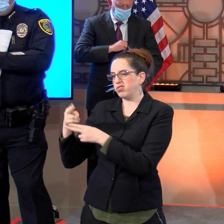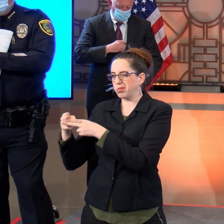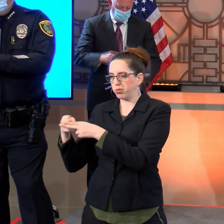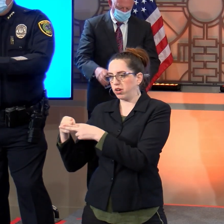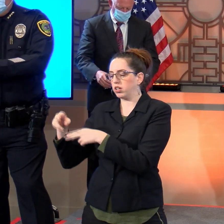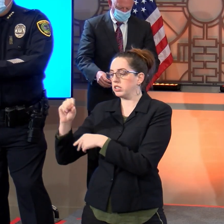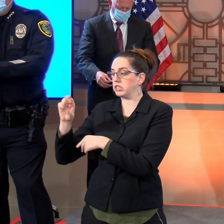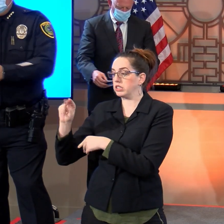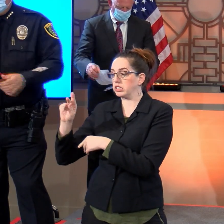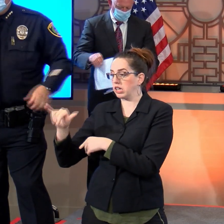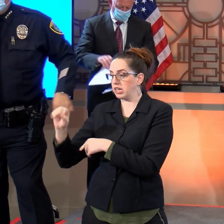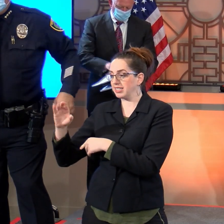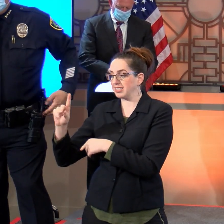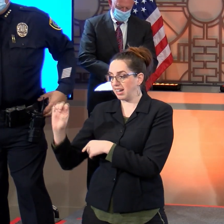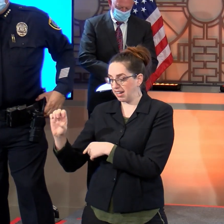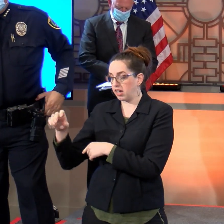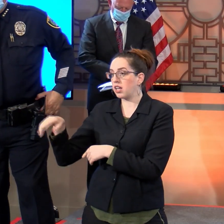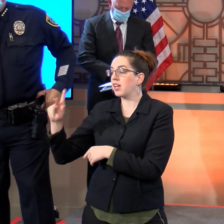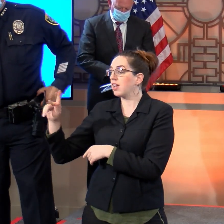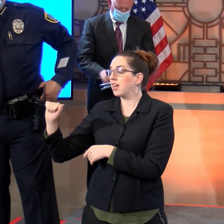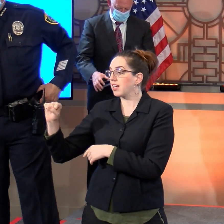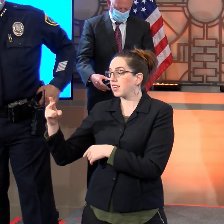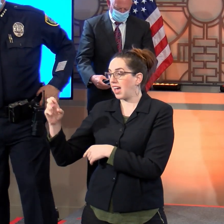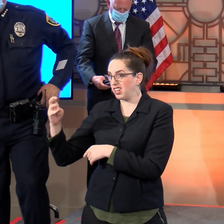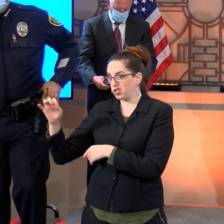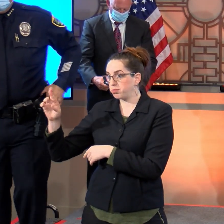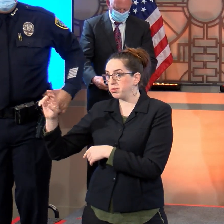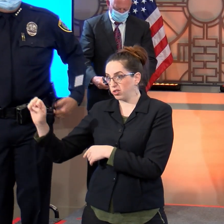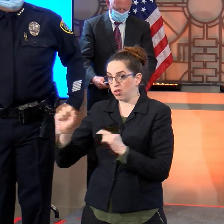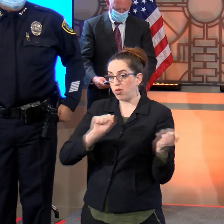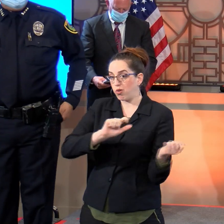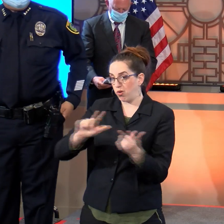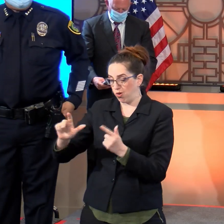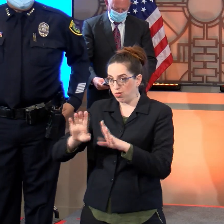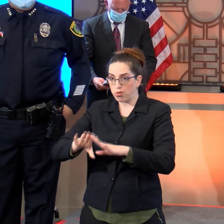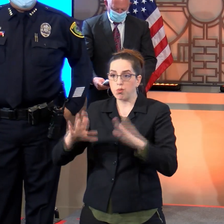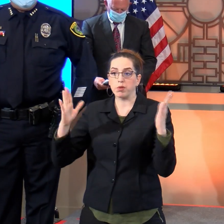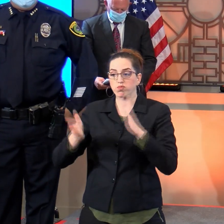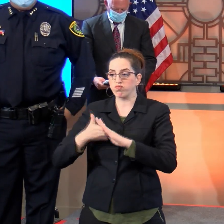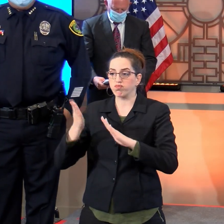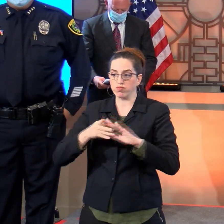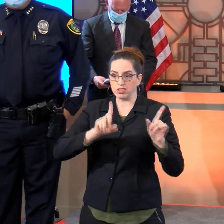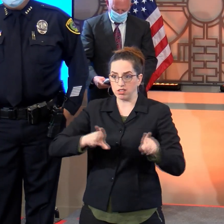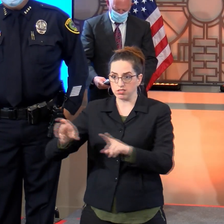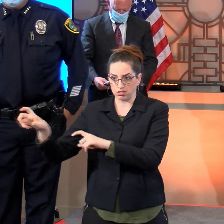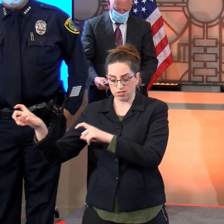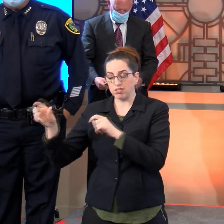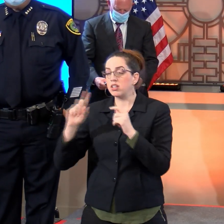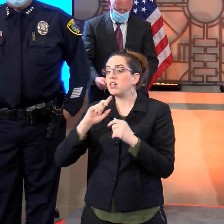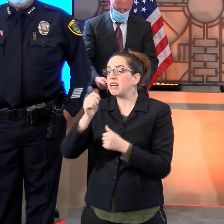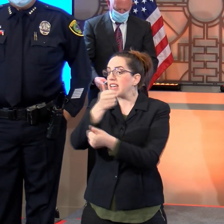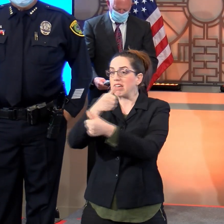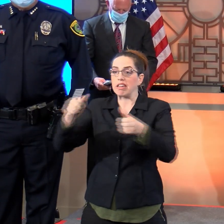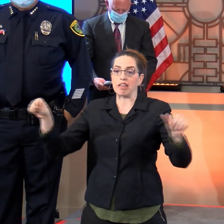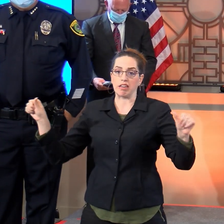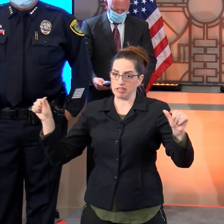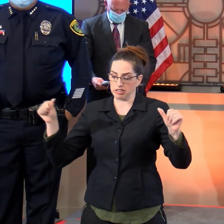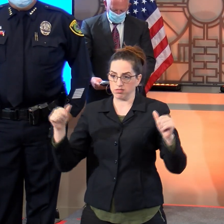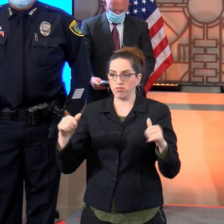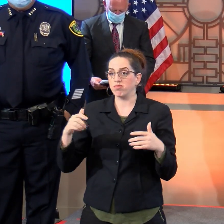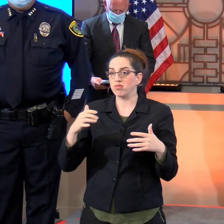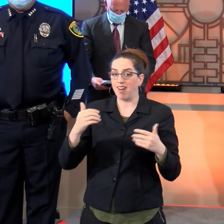at Sunnyside and Kashmere. All of those testing sites are open and running, and they are available to anyone, whether